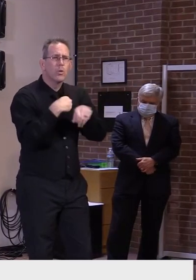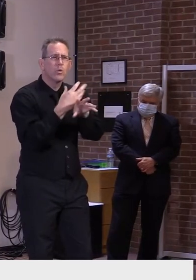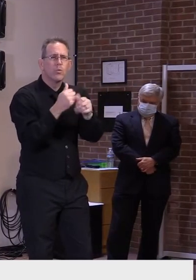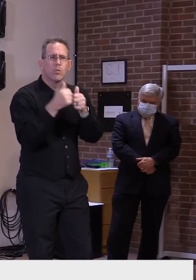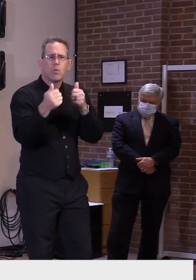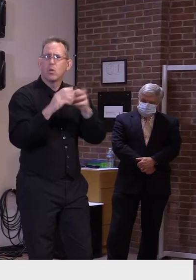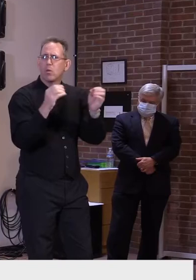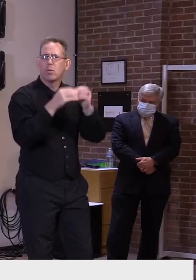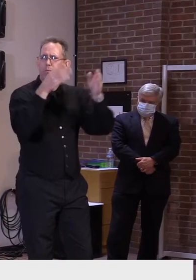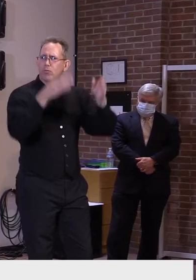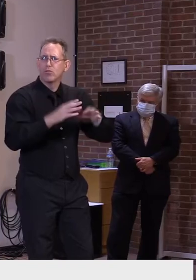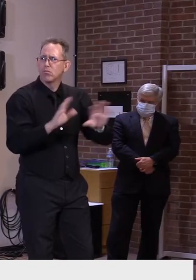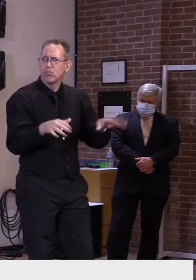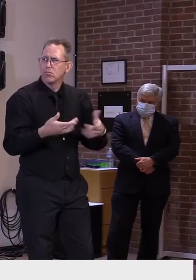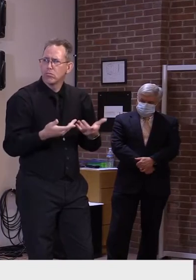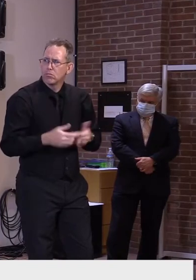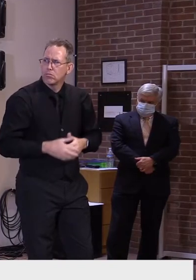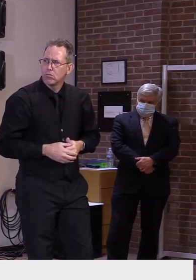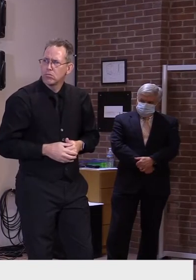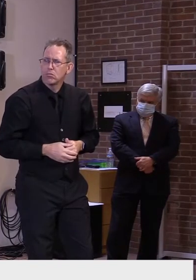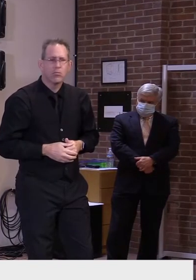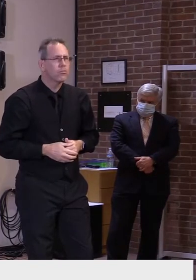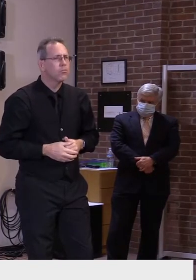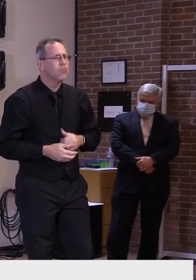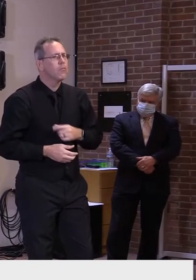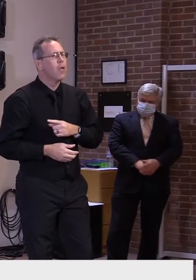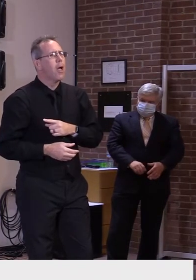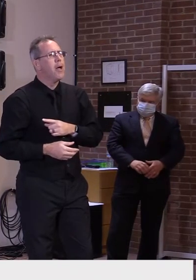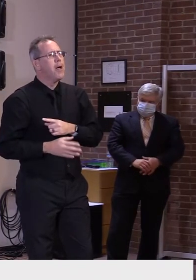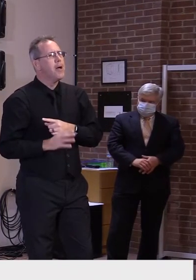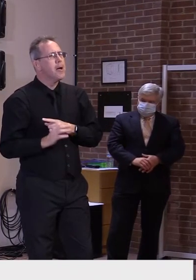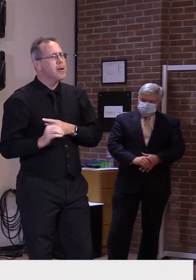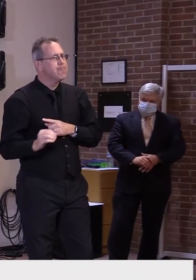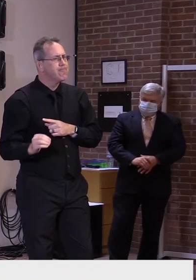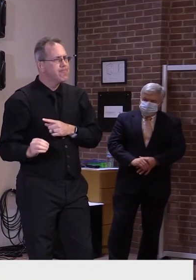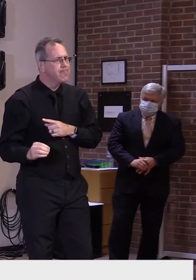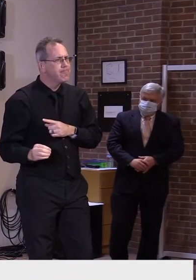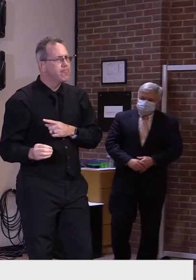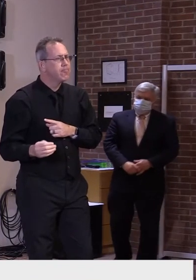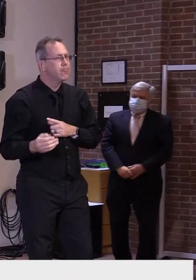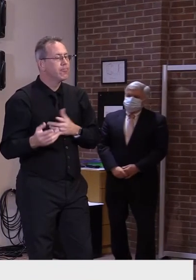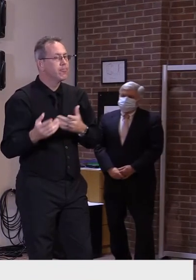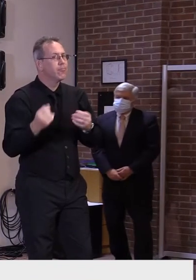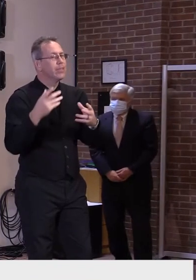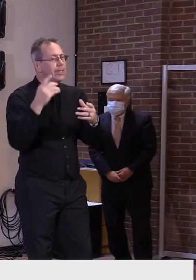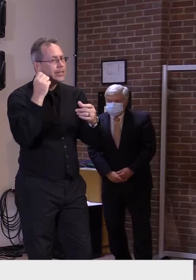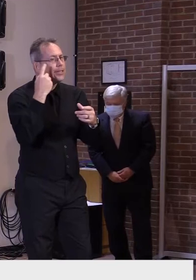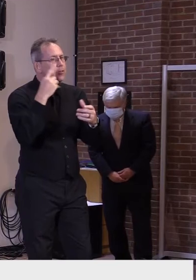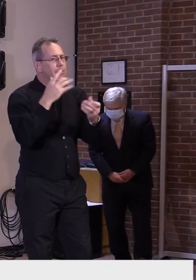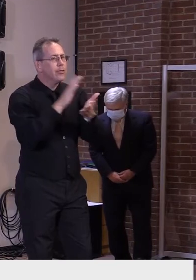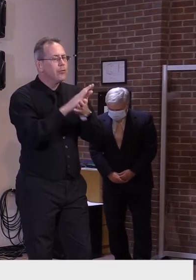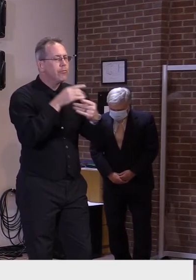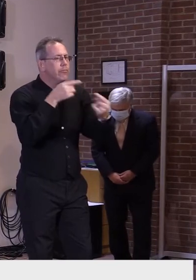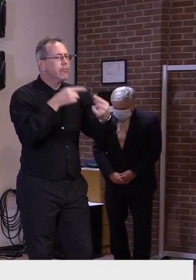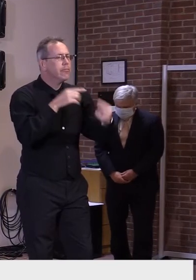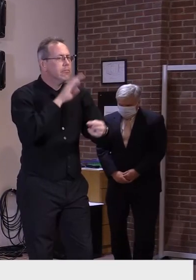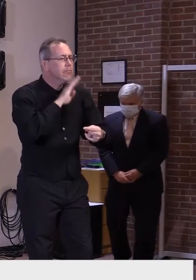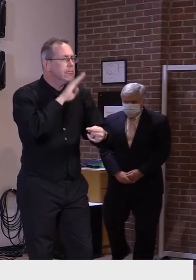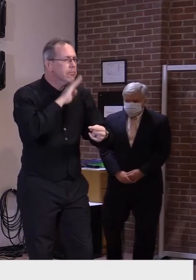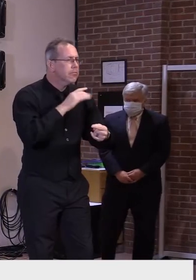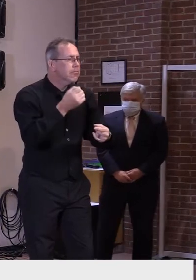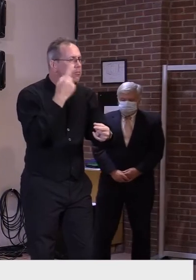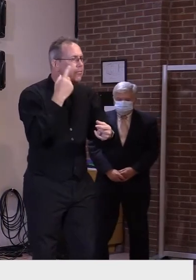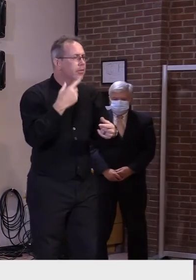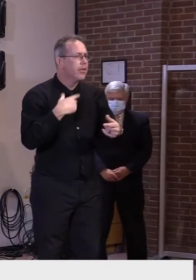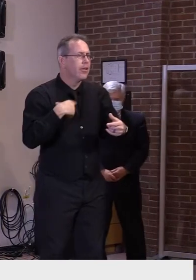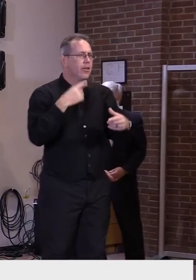fairly widespread across the system. Delta, no one could have anticipated the challenge that it would pose to things like contact